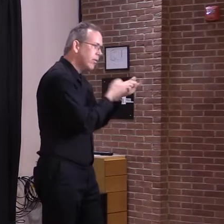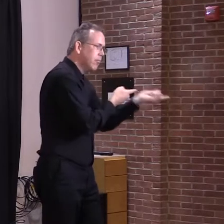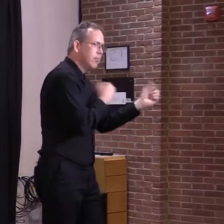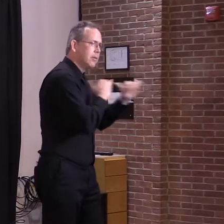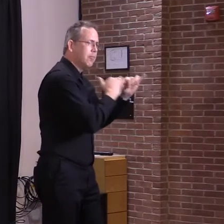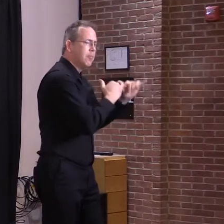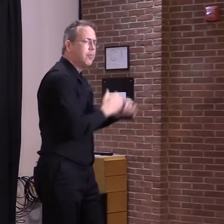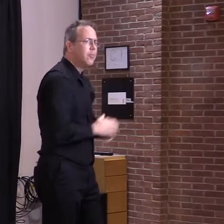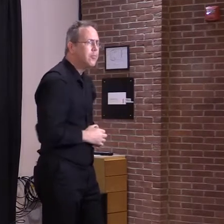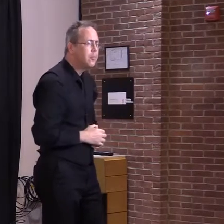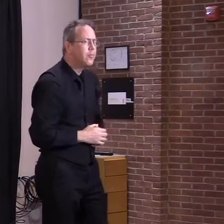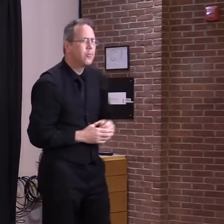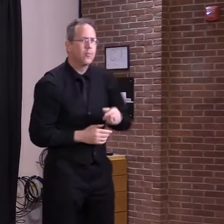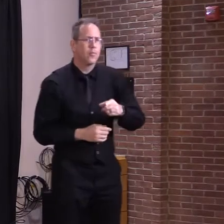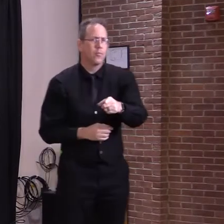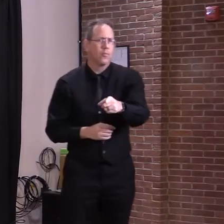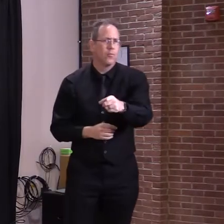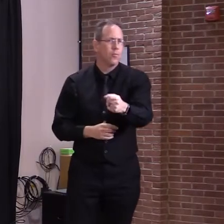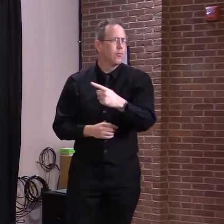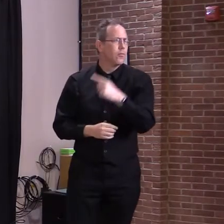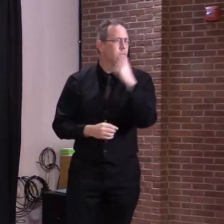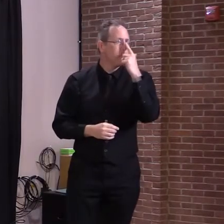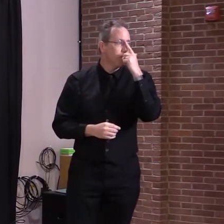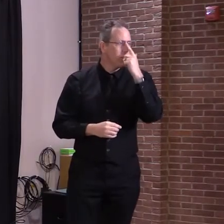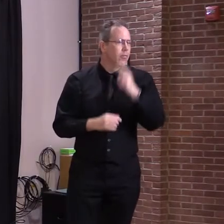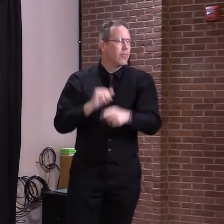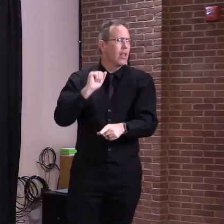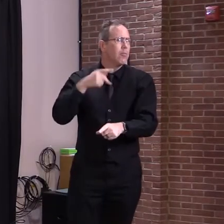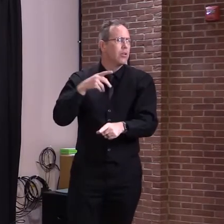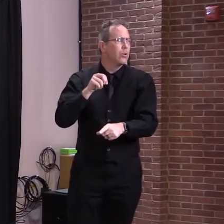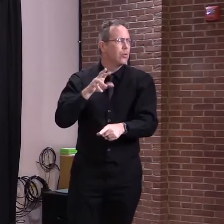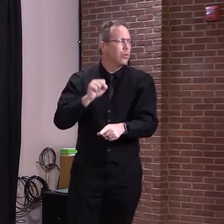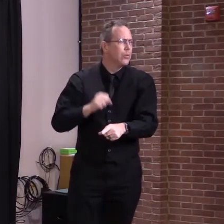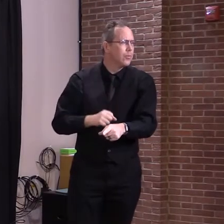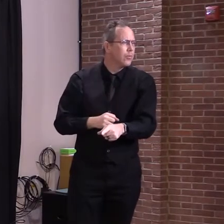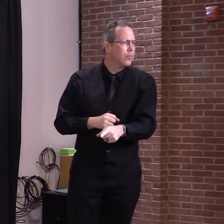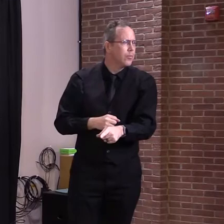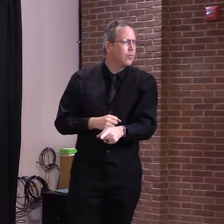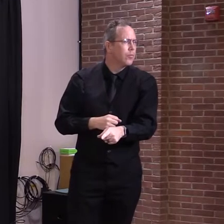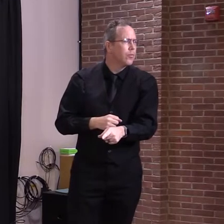Can you talk a little bit more about what you mean by a grand list enhancement program? Yeah,